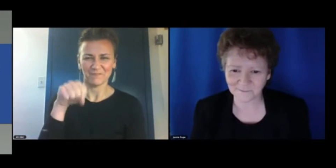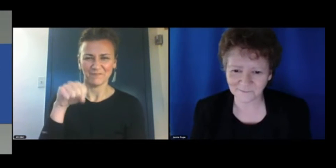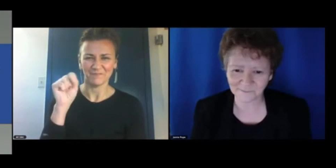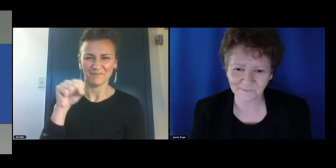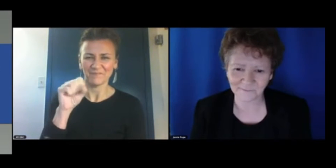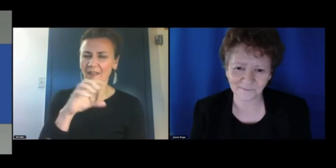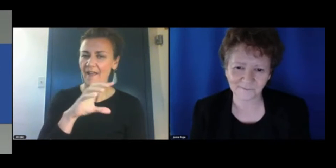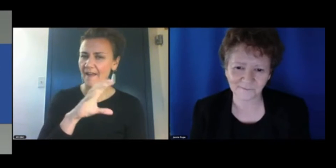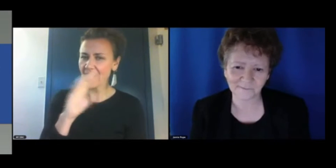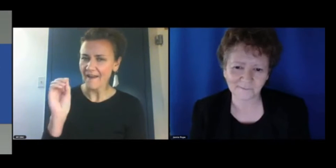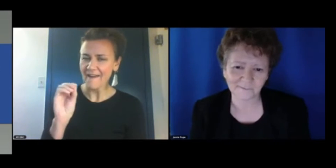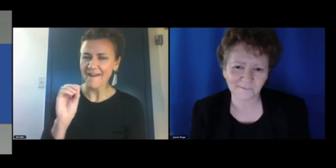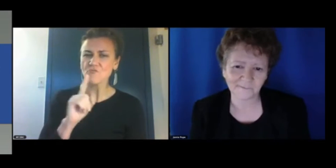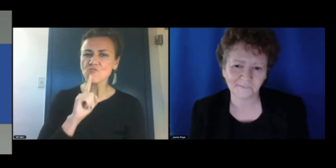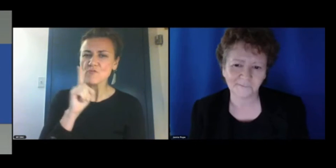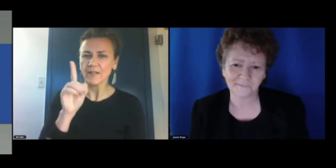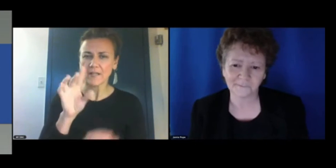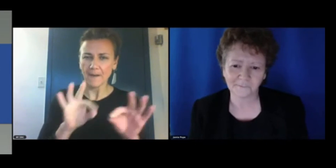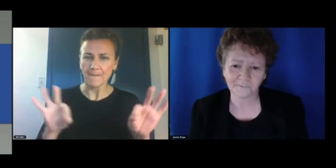yes, yes.